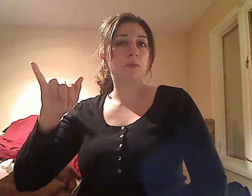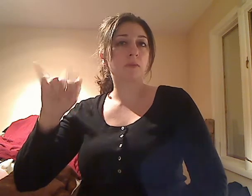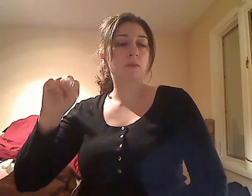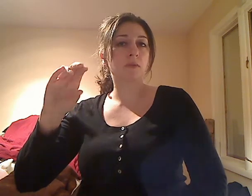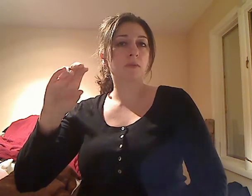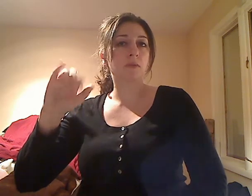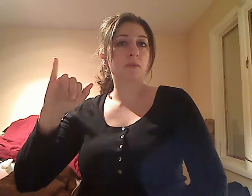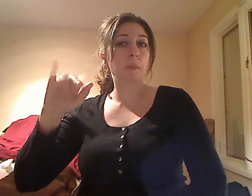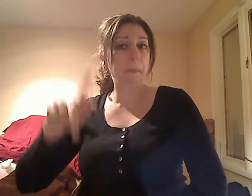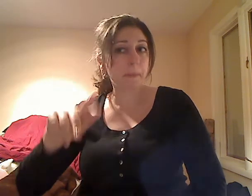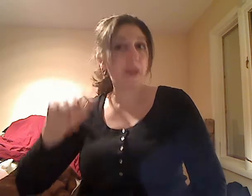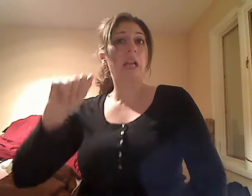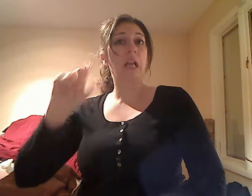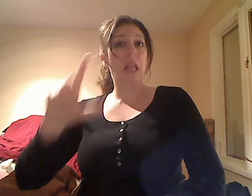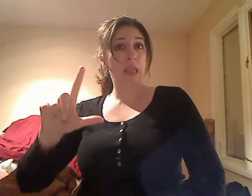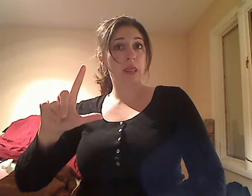It's L-E. Yeah.